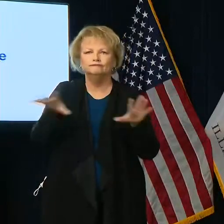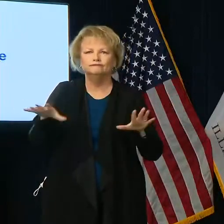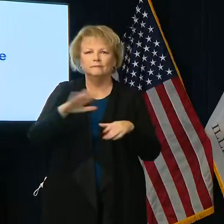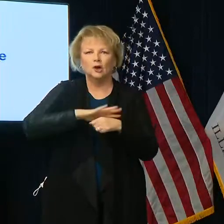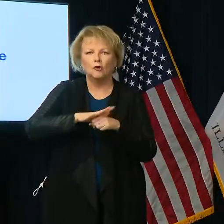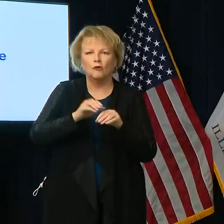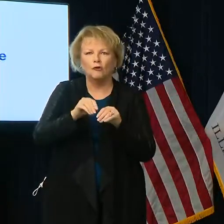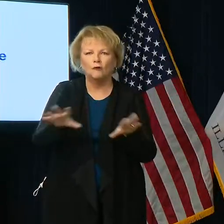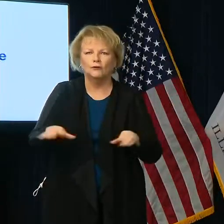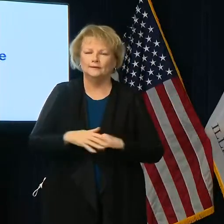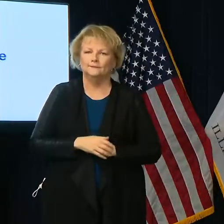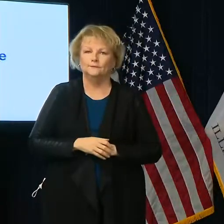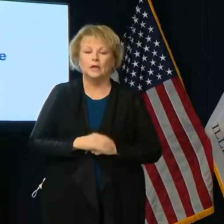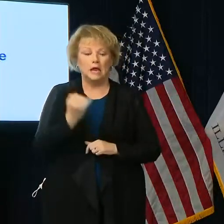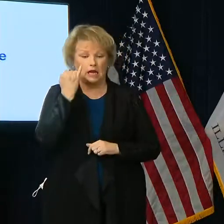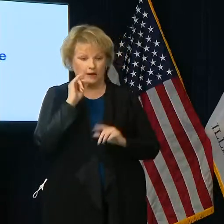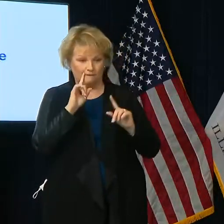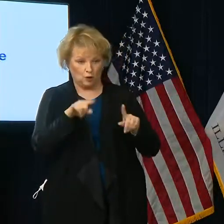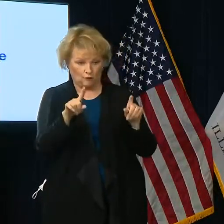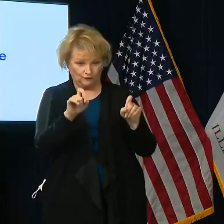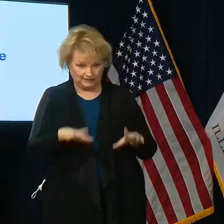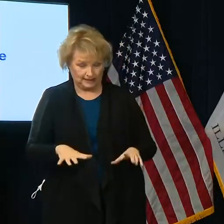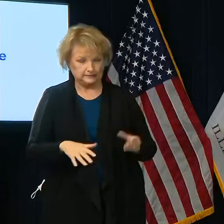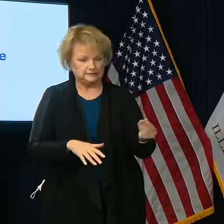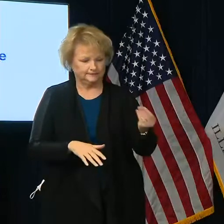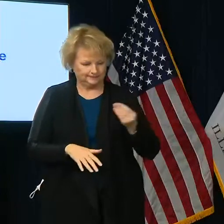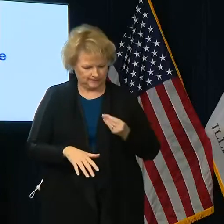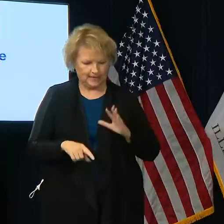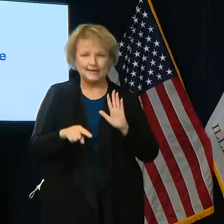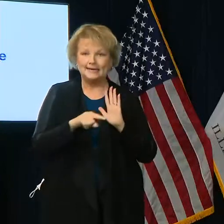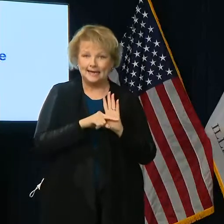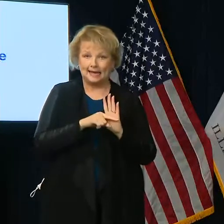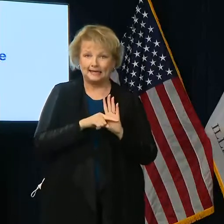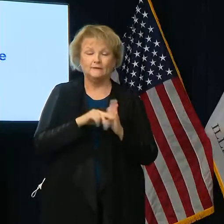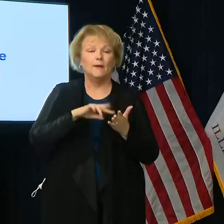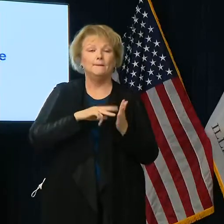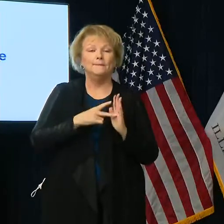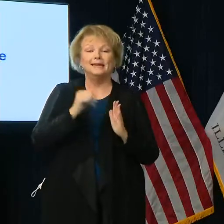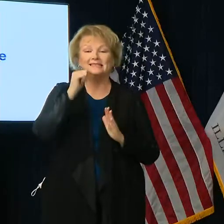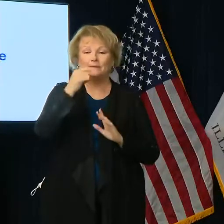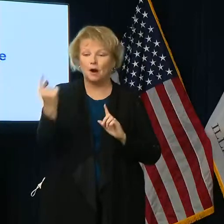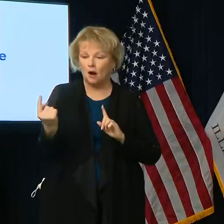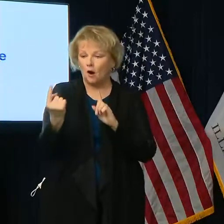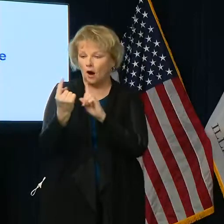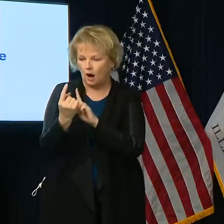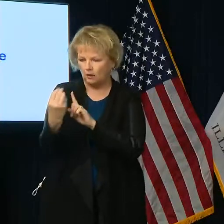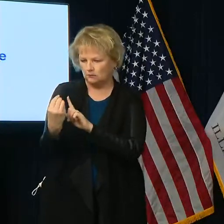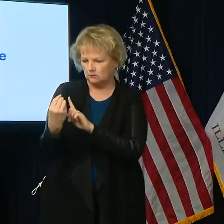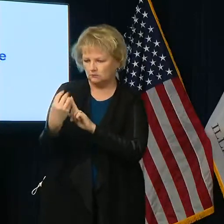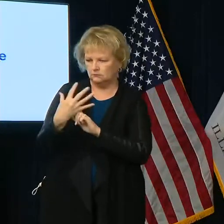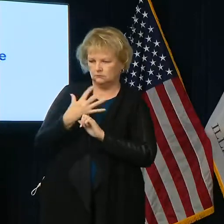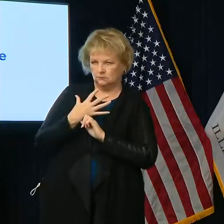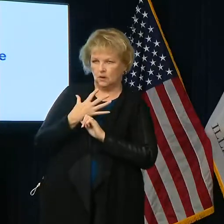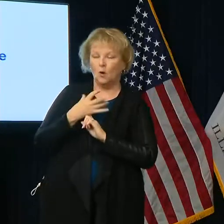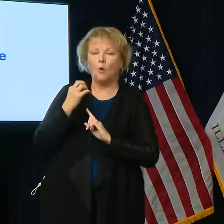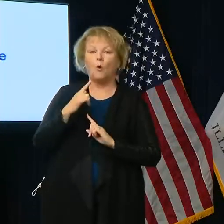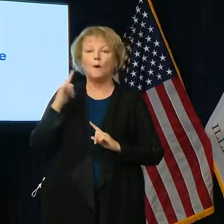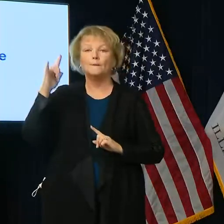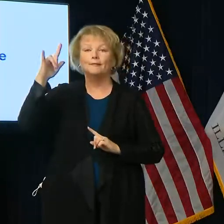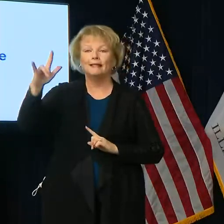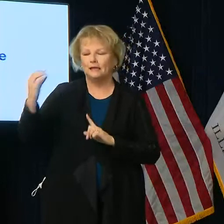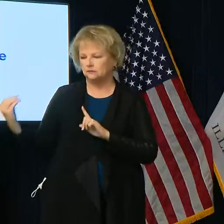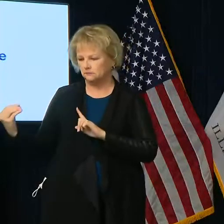of infection. Someone who tests negative today could be exposed tomorrow or on the plane or in